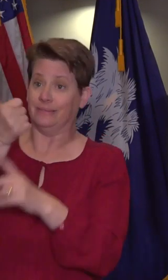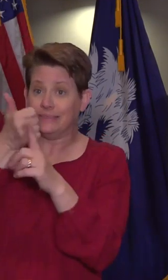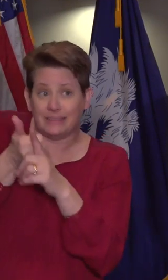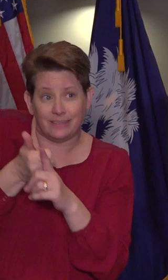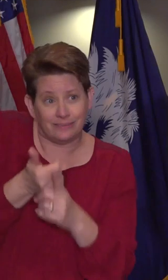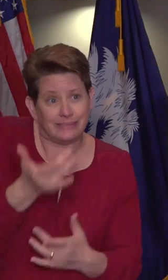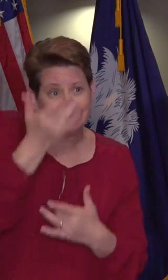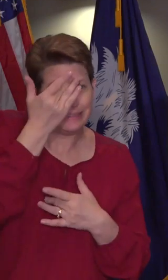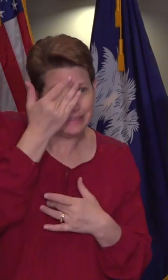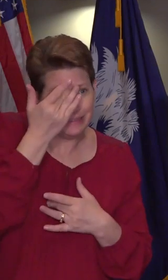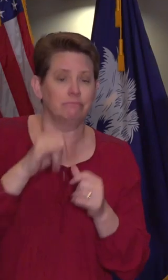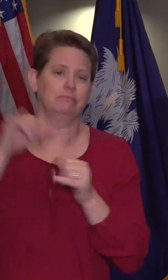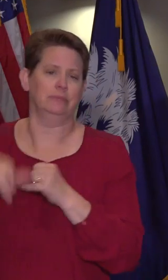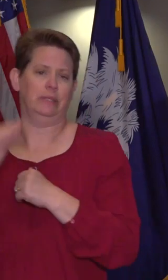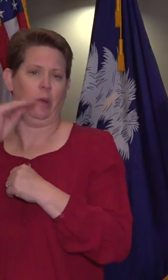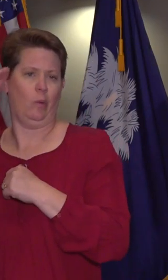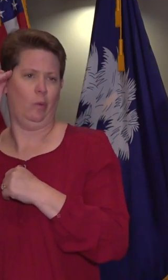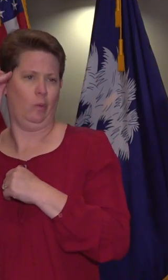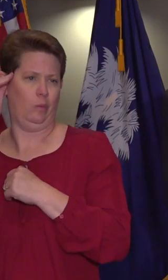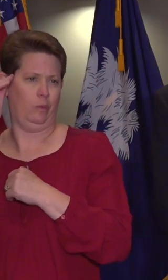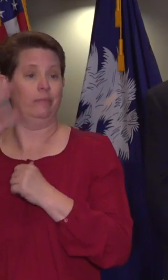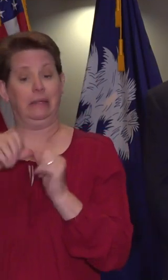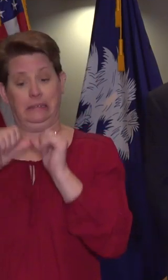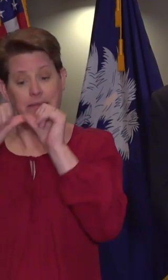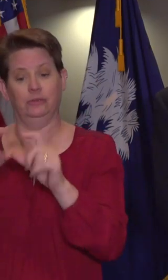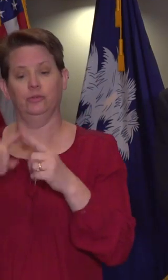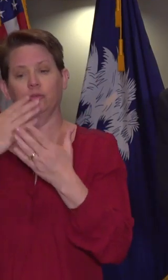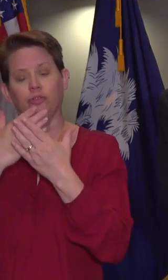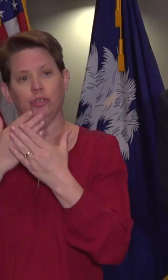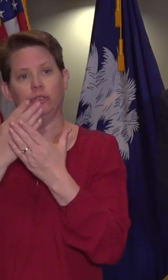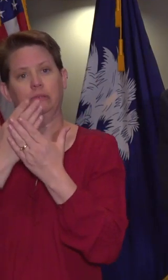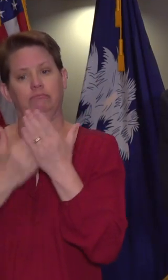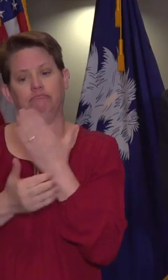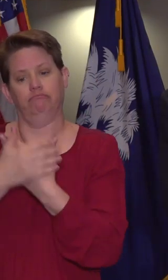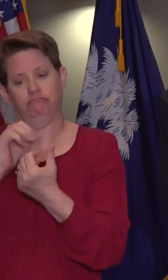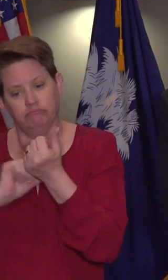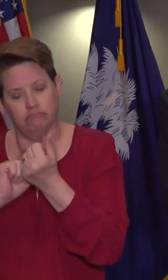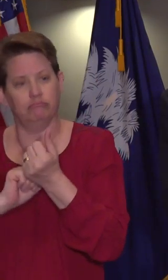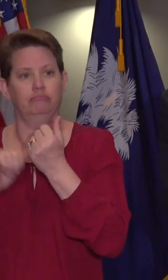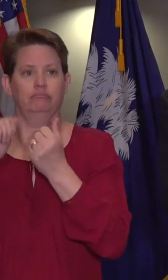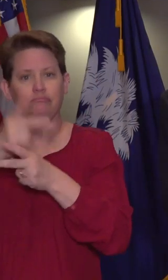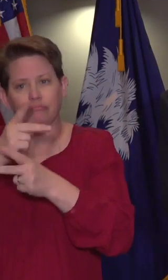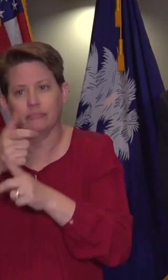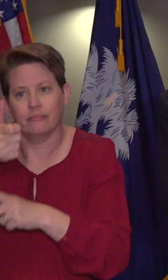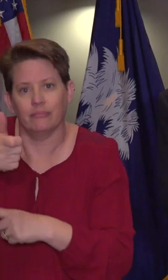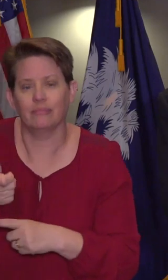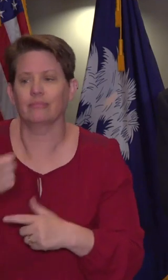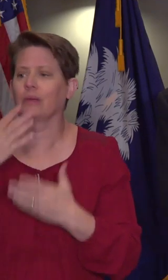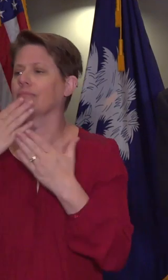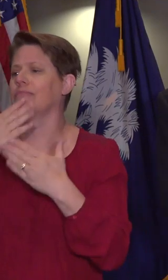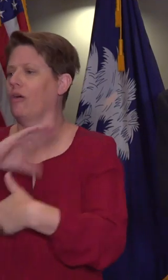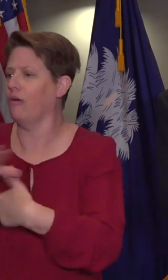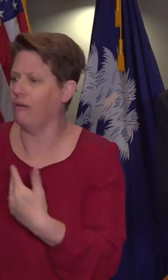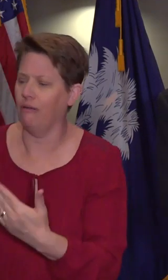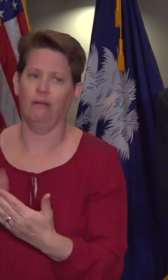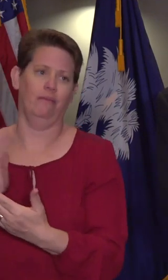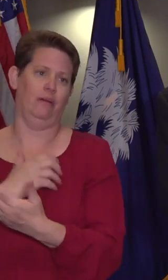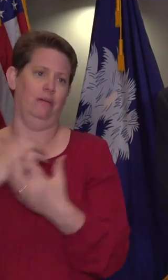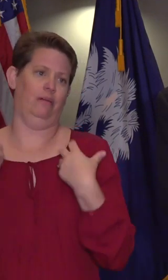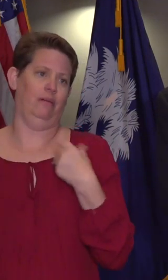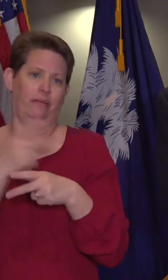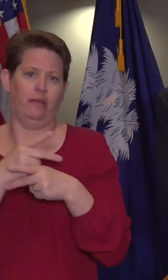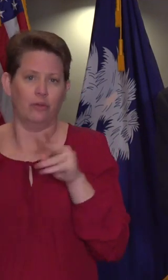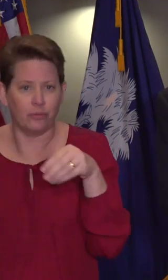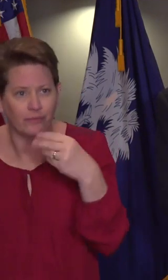and continue to practice good hygiene. I want to thank all of our public health officials, healthcare providers and healthcare